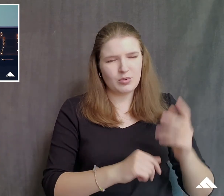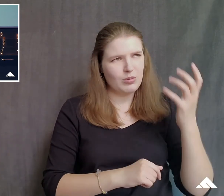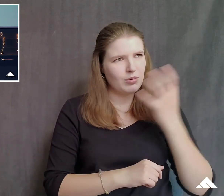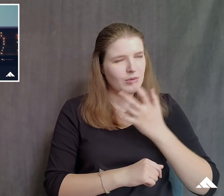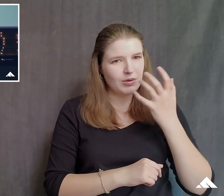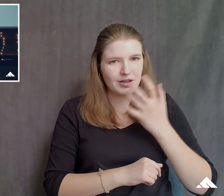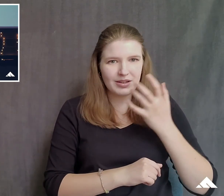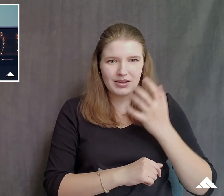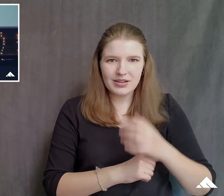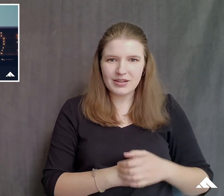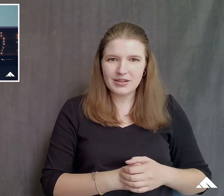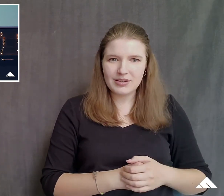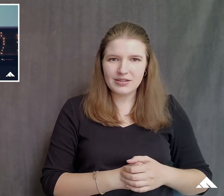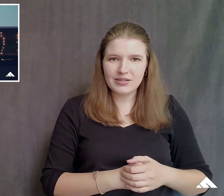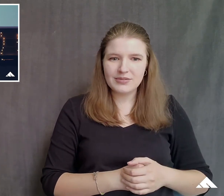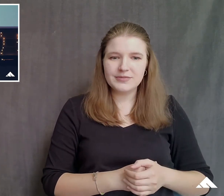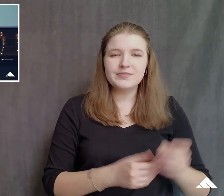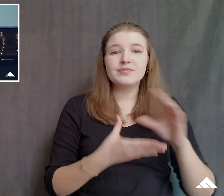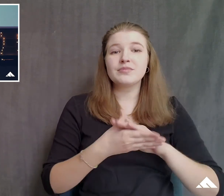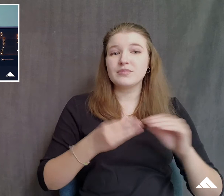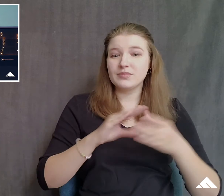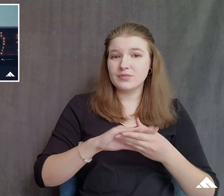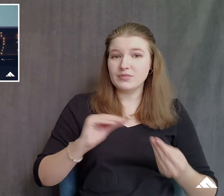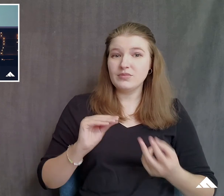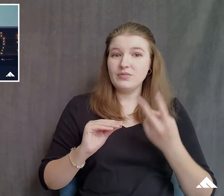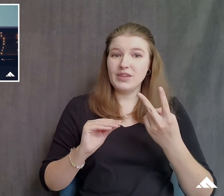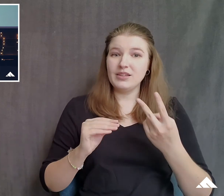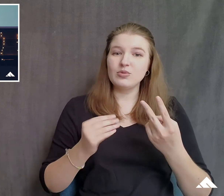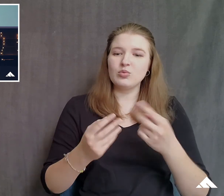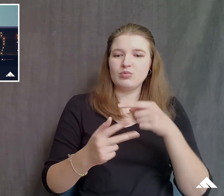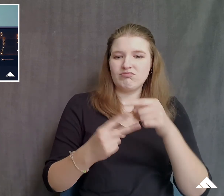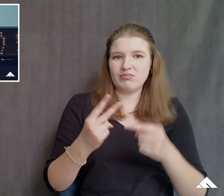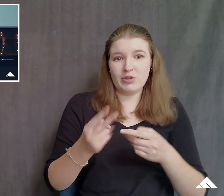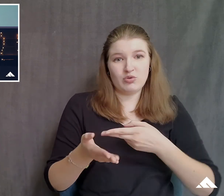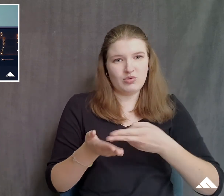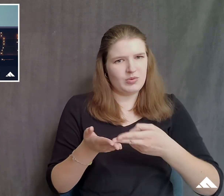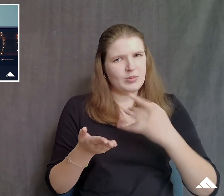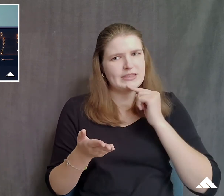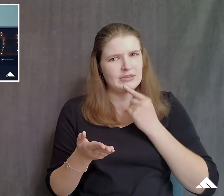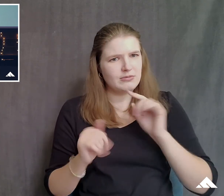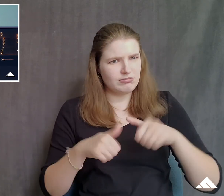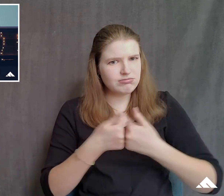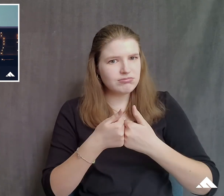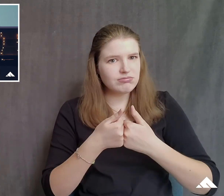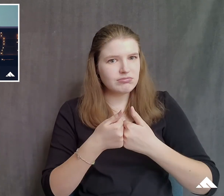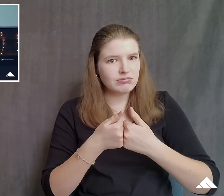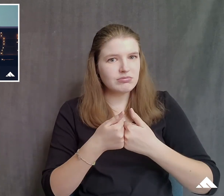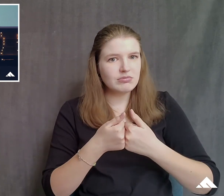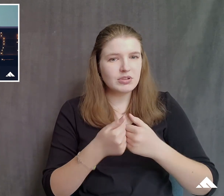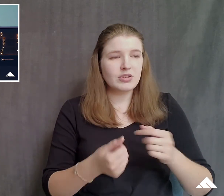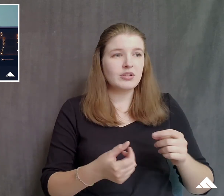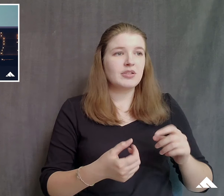In this story, there's two sobering and I would say very challenging truths that Jesus is teaching us as it relates to our